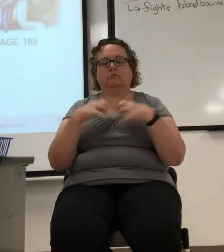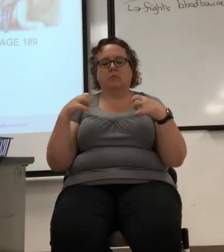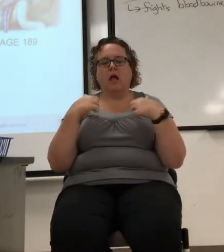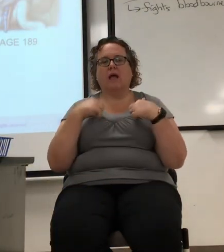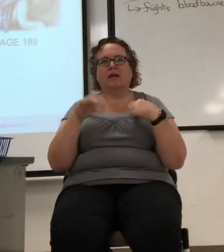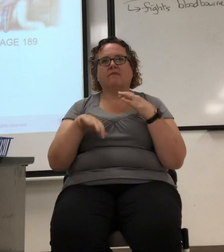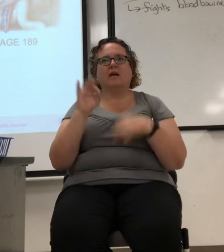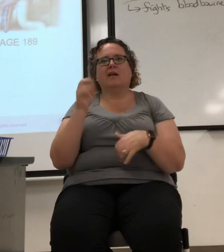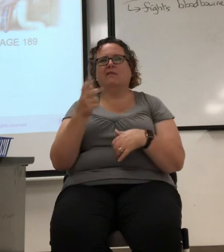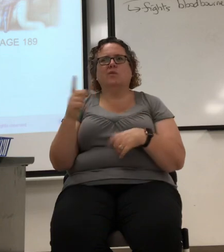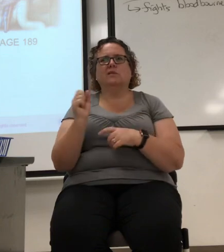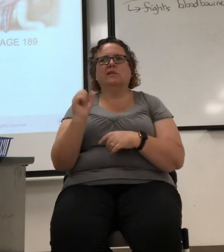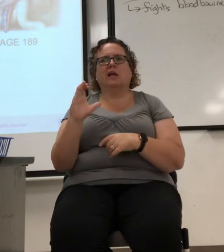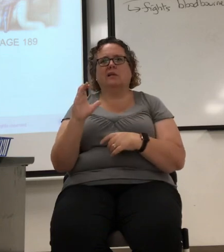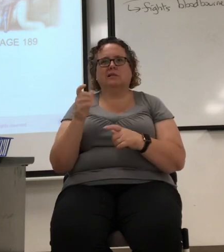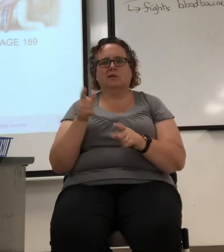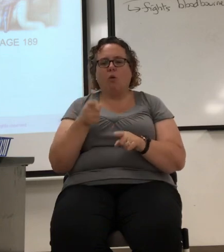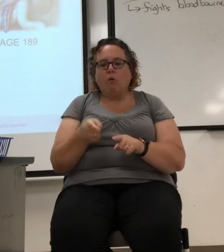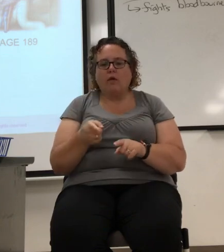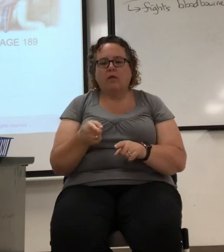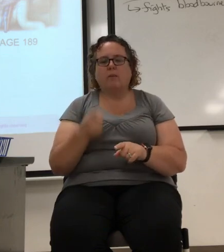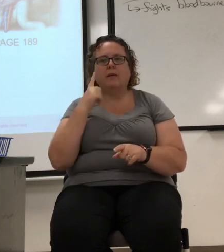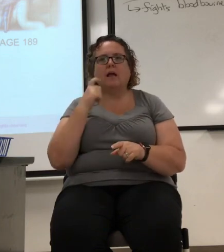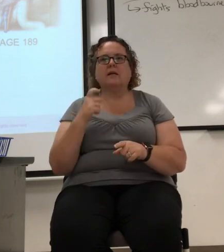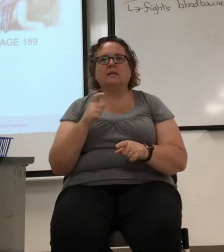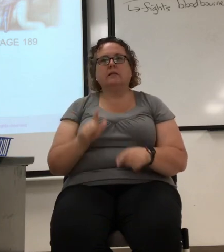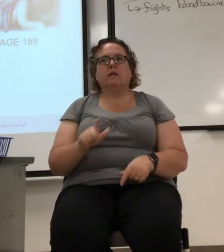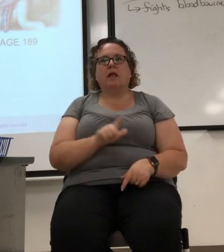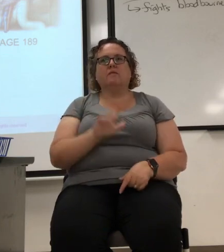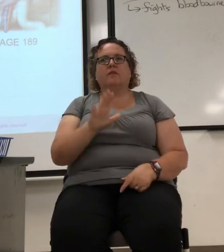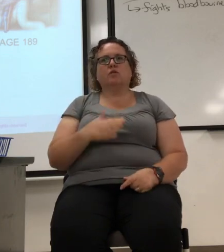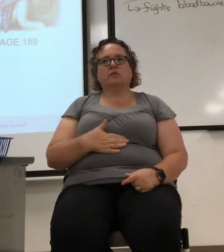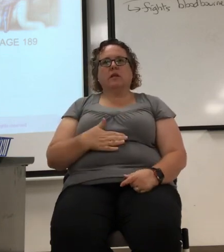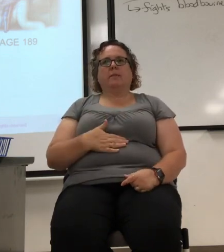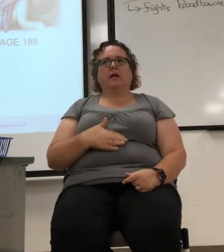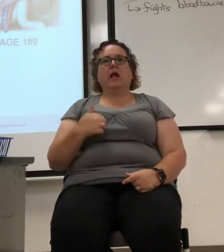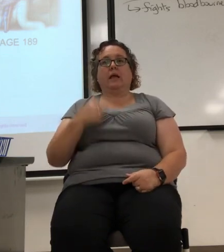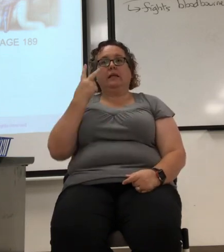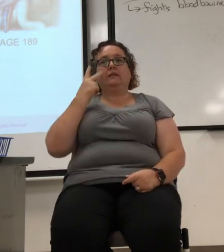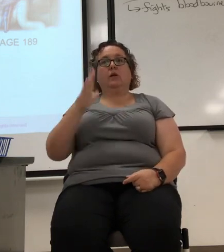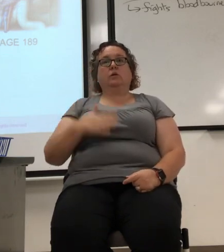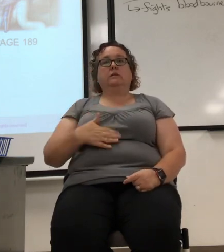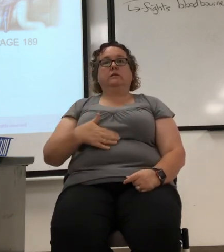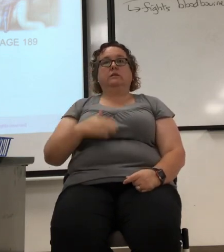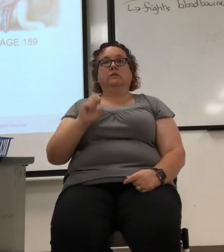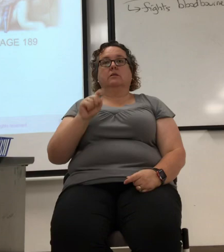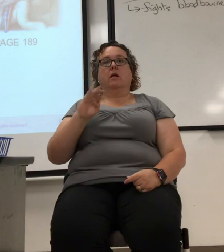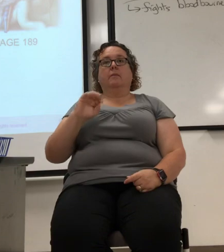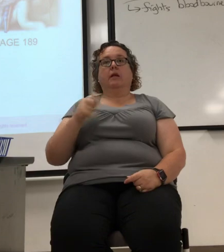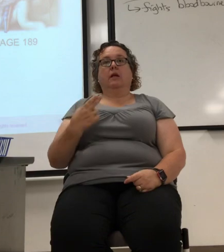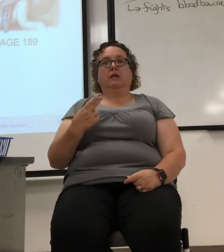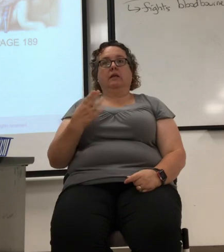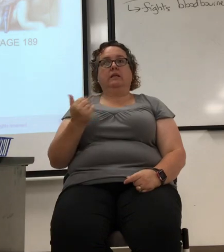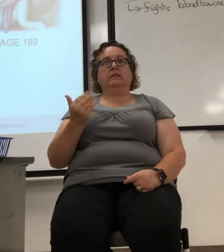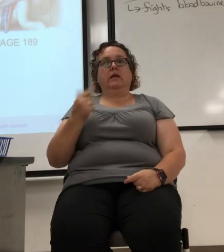like a couple of seconds. Oh, right there. Because it's left of the stomach. I can see the stomach easily, and just right there on the left.